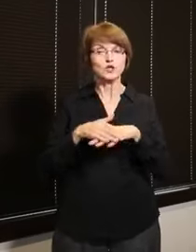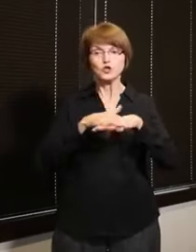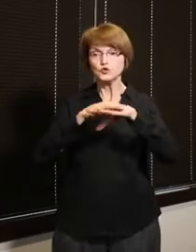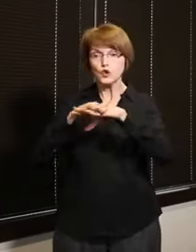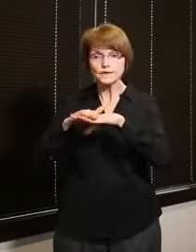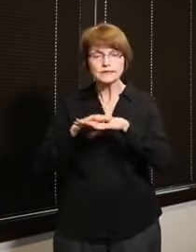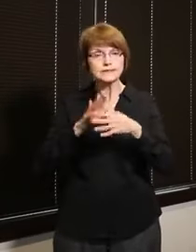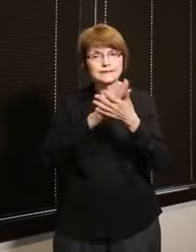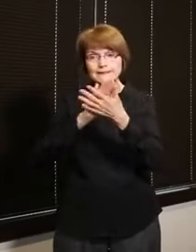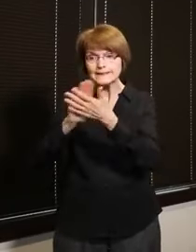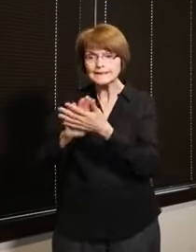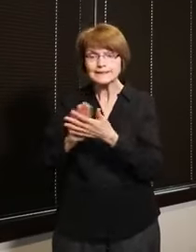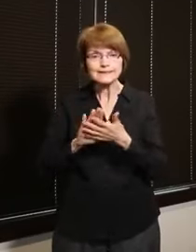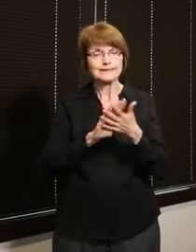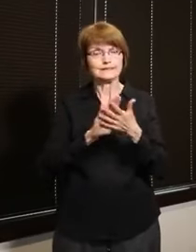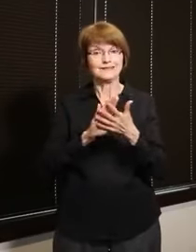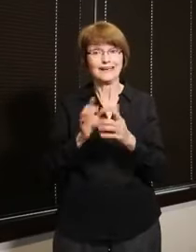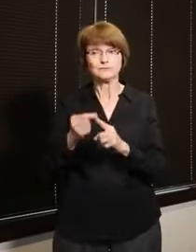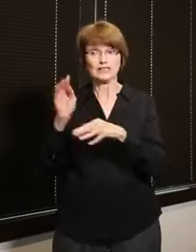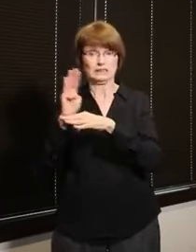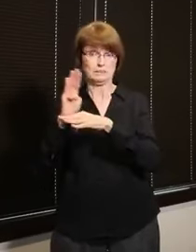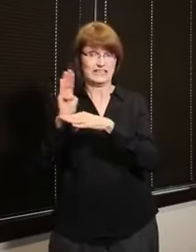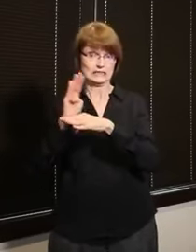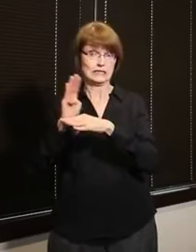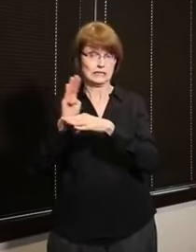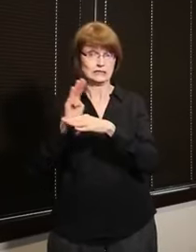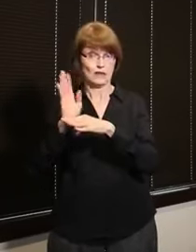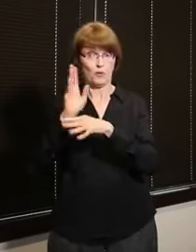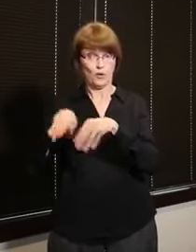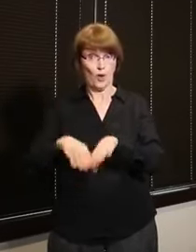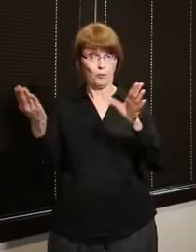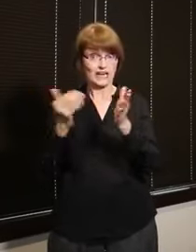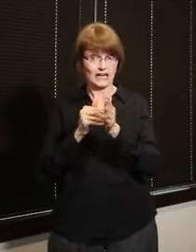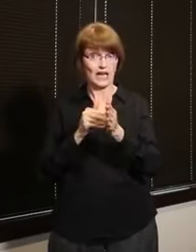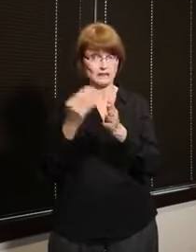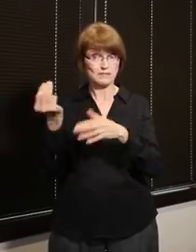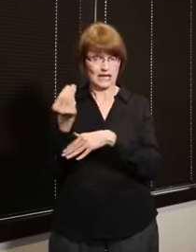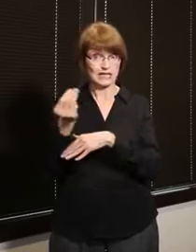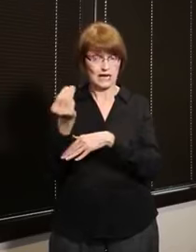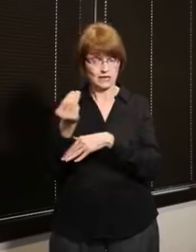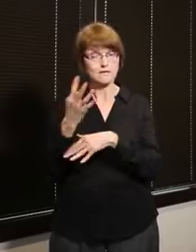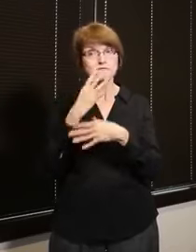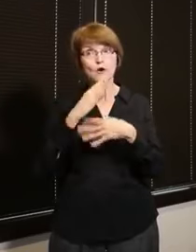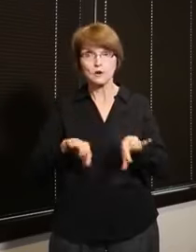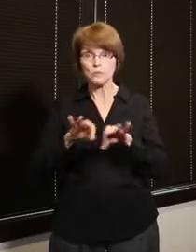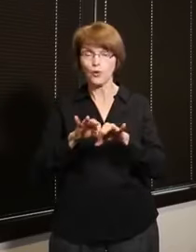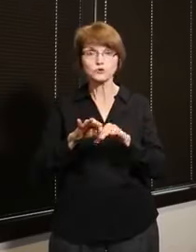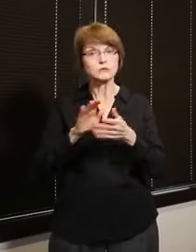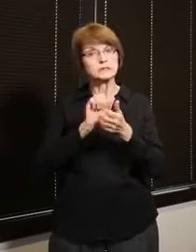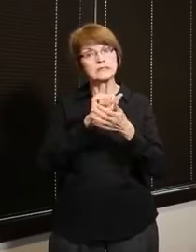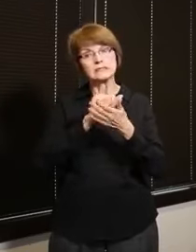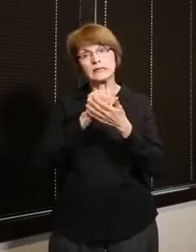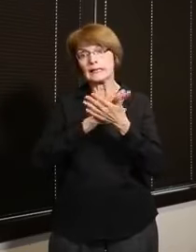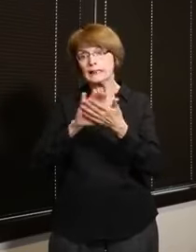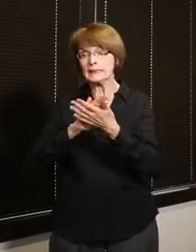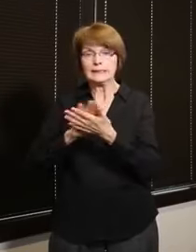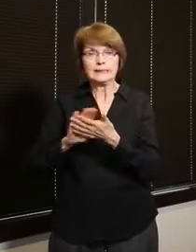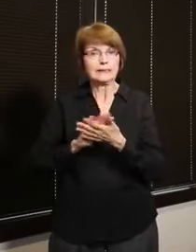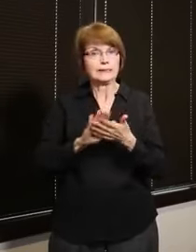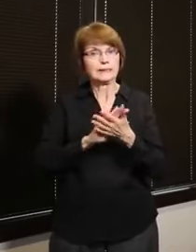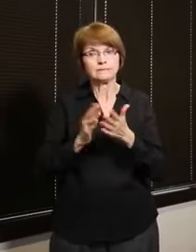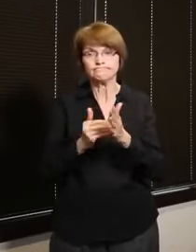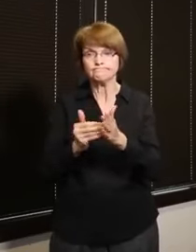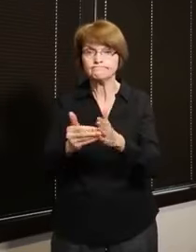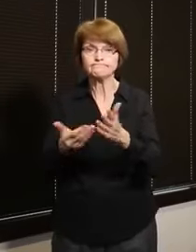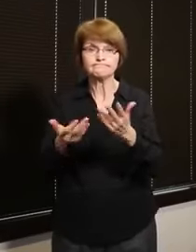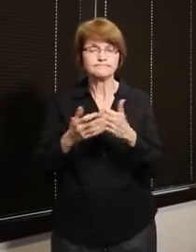surfaces frequently, particularly for businesses that are planning on reopening on Monday, very important. making sure